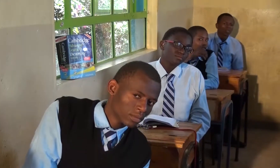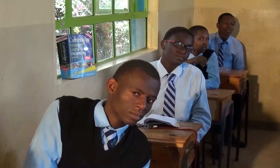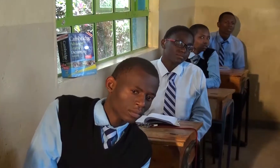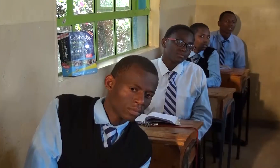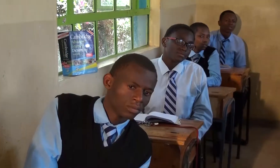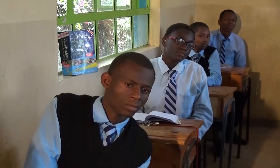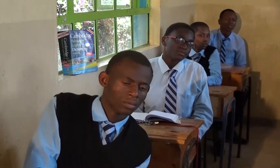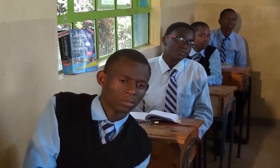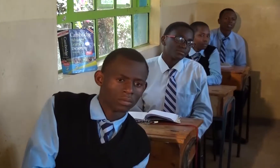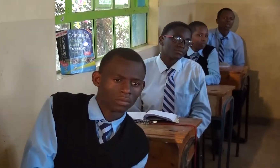number five, we have